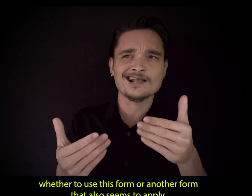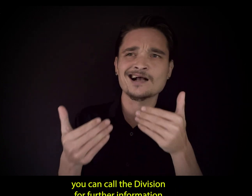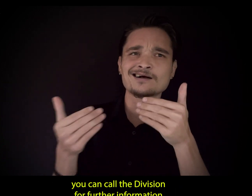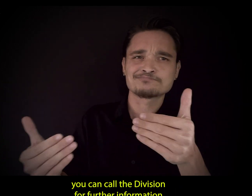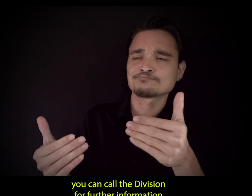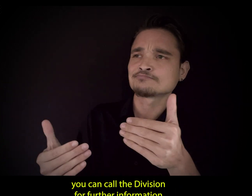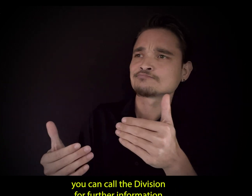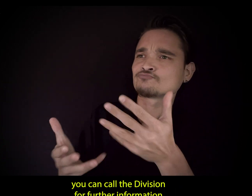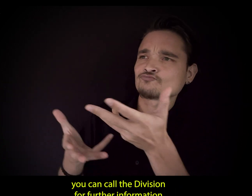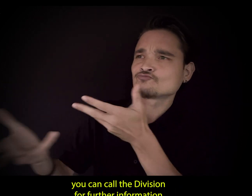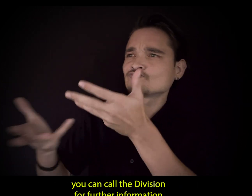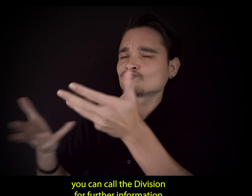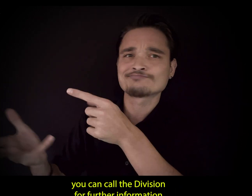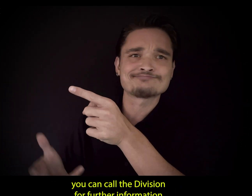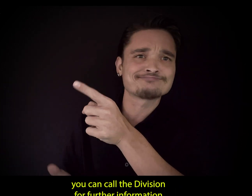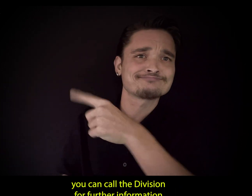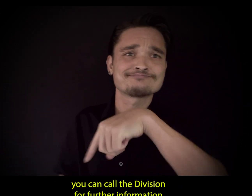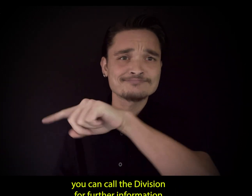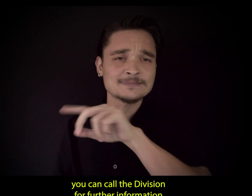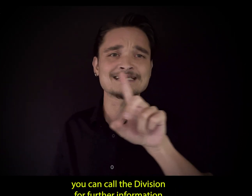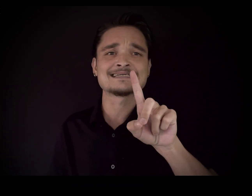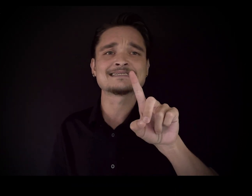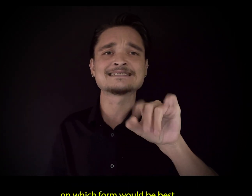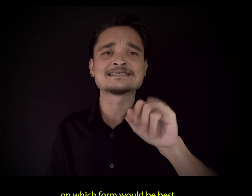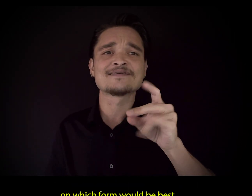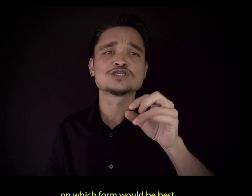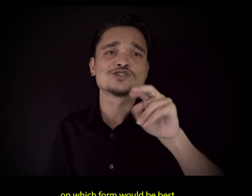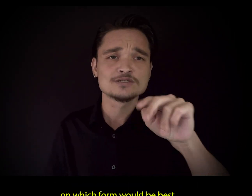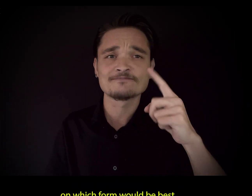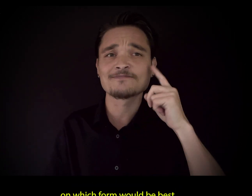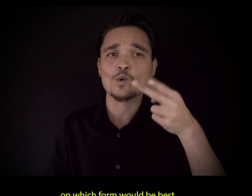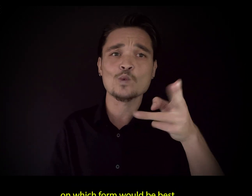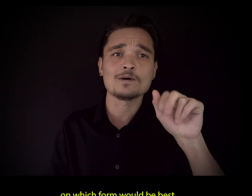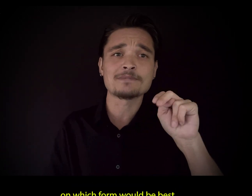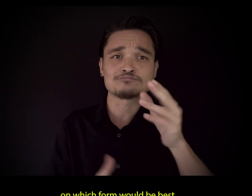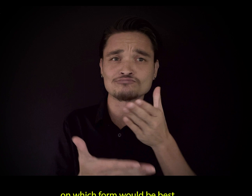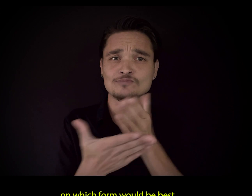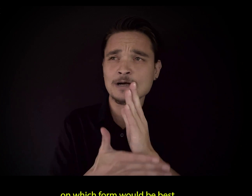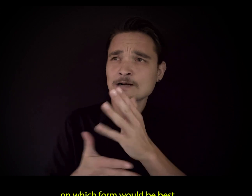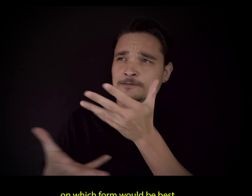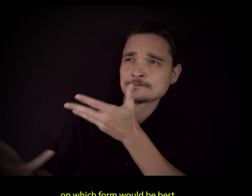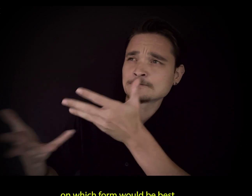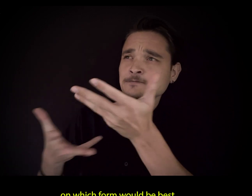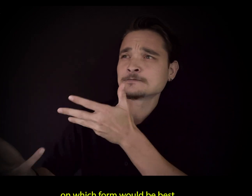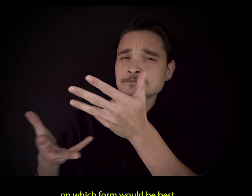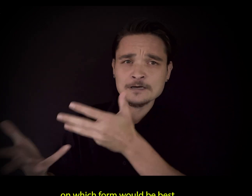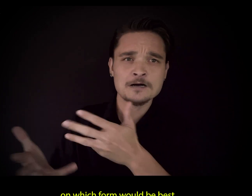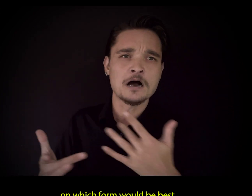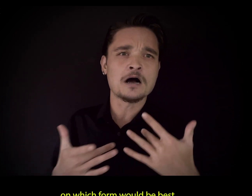you can call the division for further information on which form would be best.